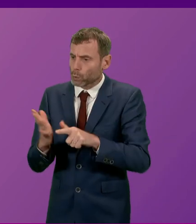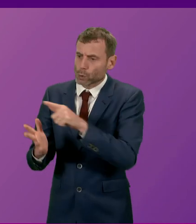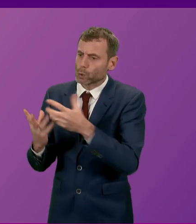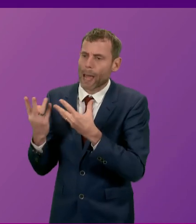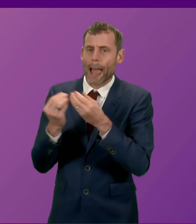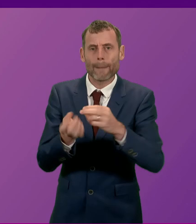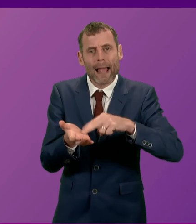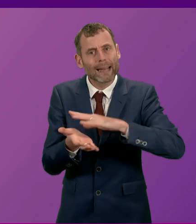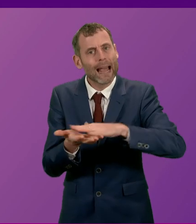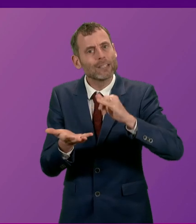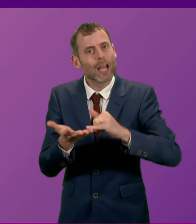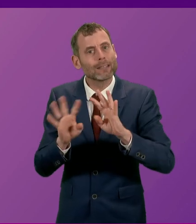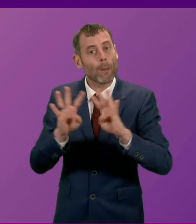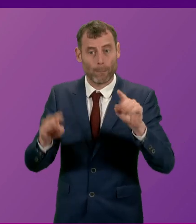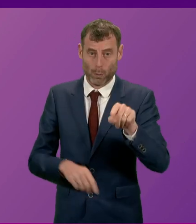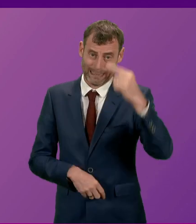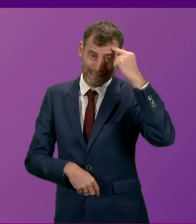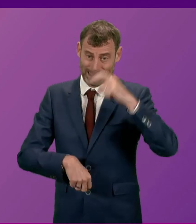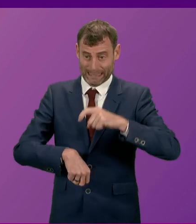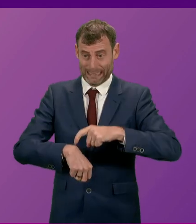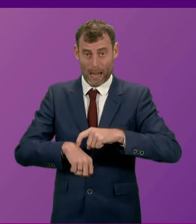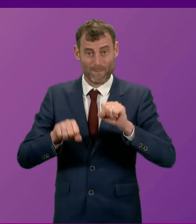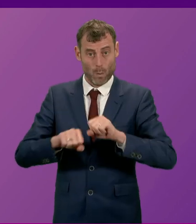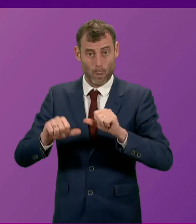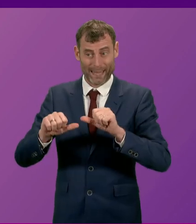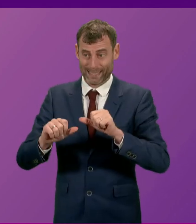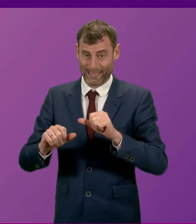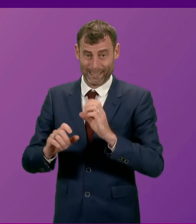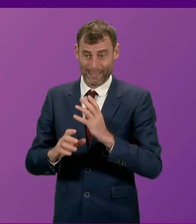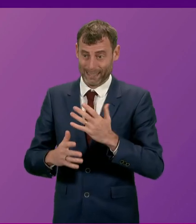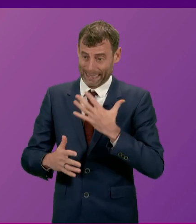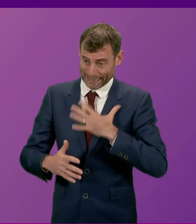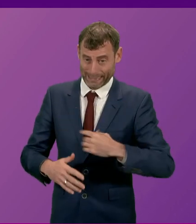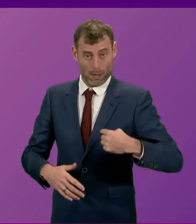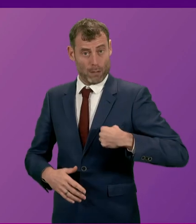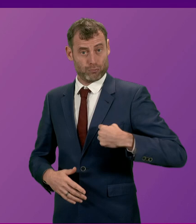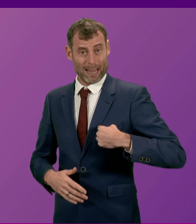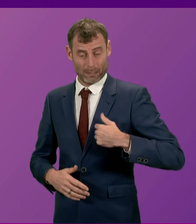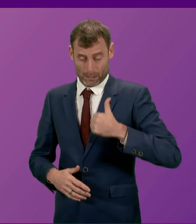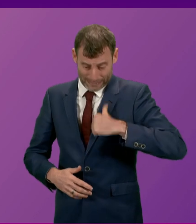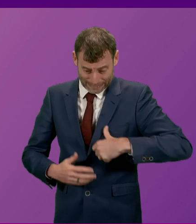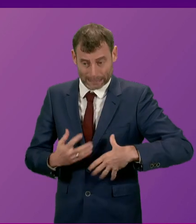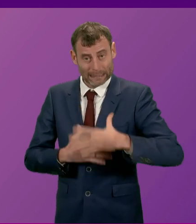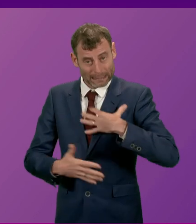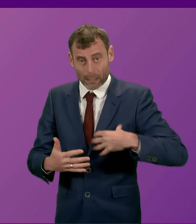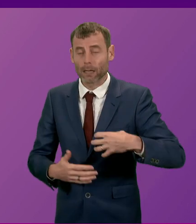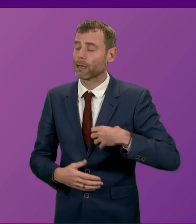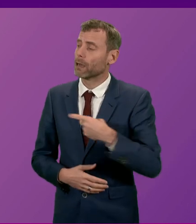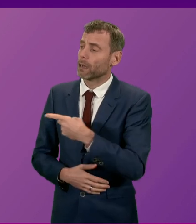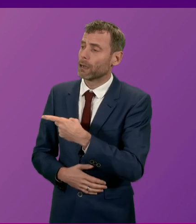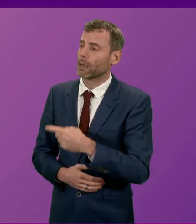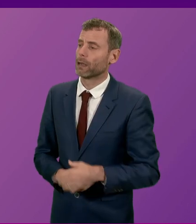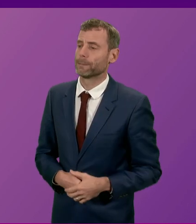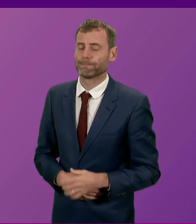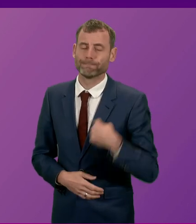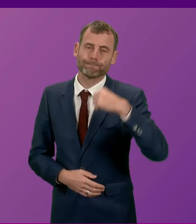boards in order to reduce waiting times for breast reconstruction surgery. First Minister. Presiding Officer, I'm acutely aware that there